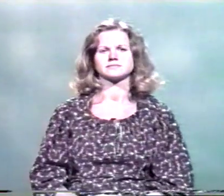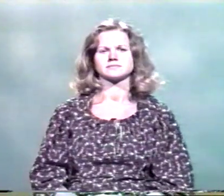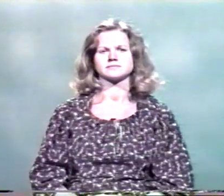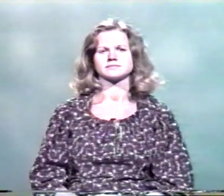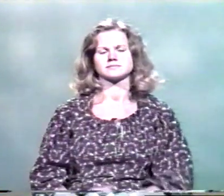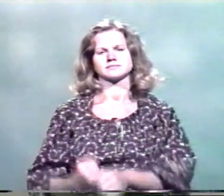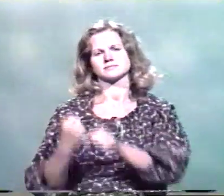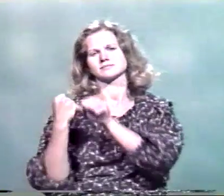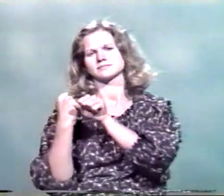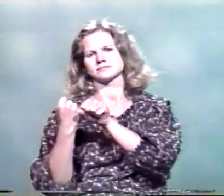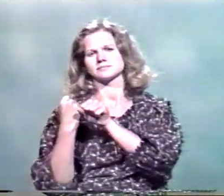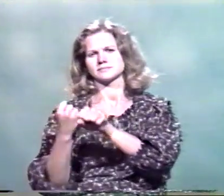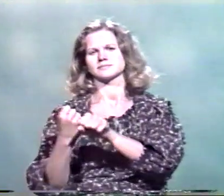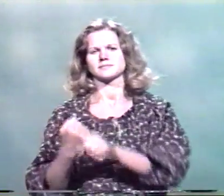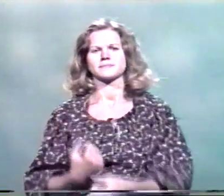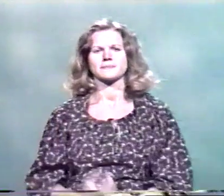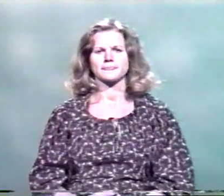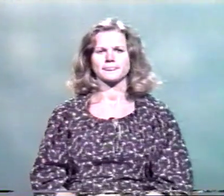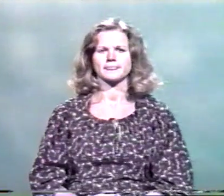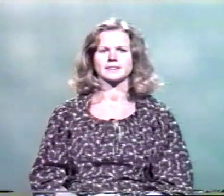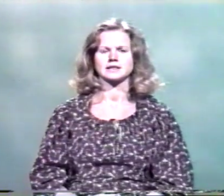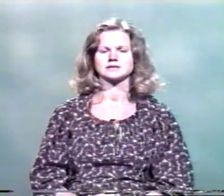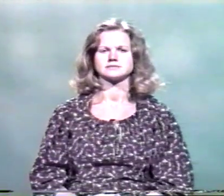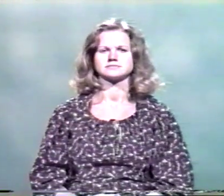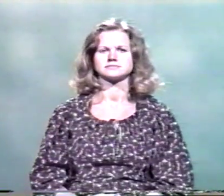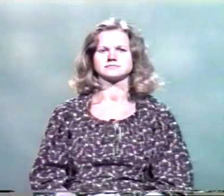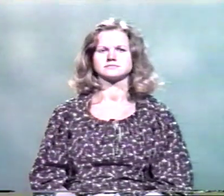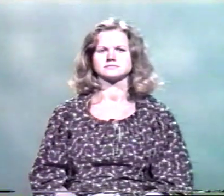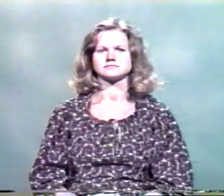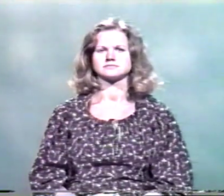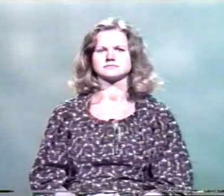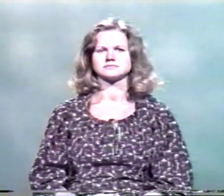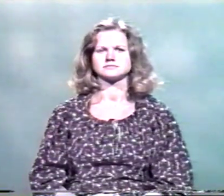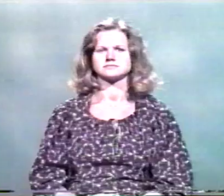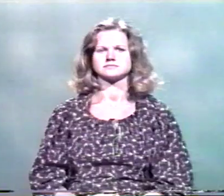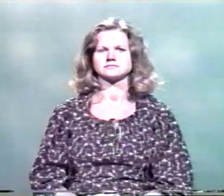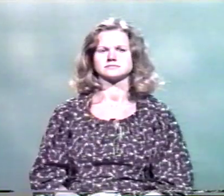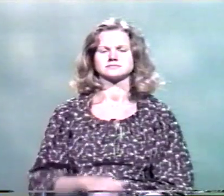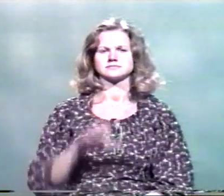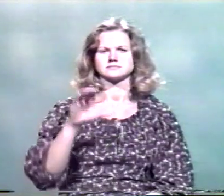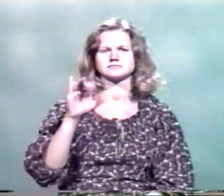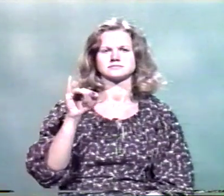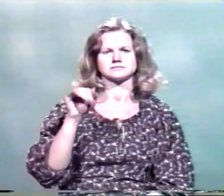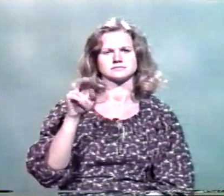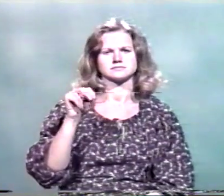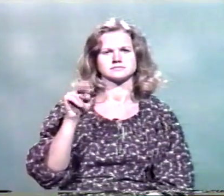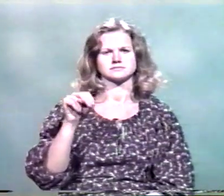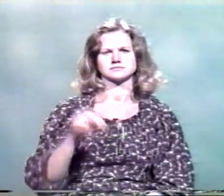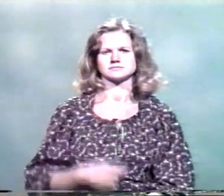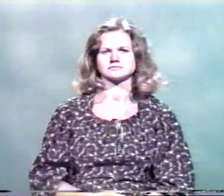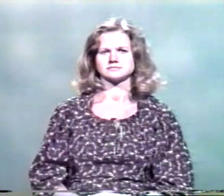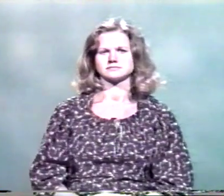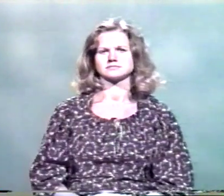Baseball or softball. The finger-spelled abbreviation for Cincinnati. The